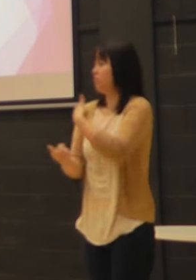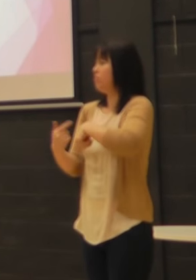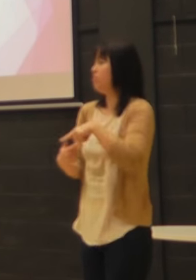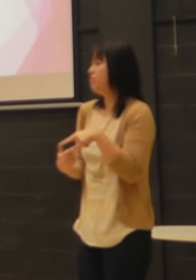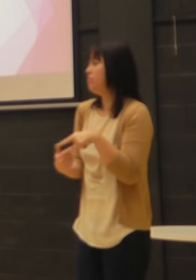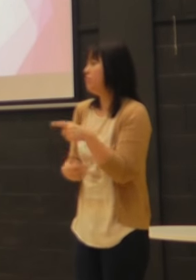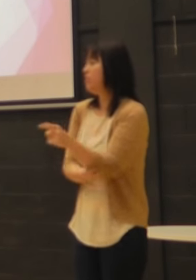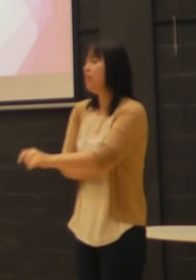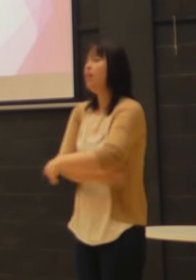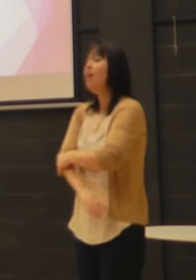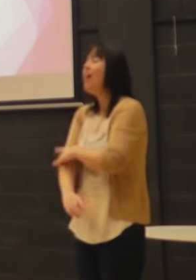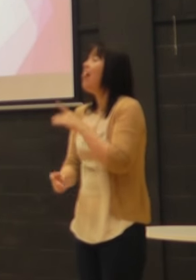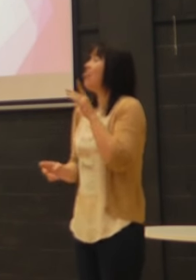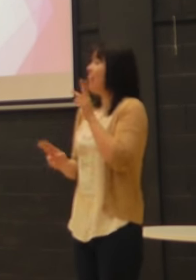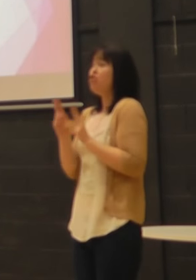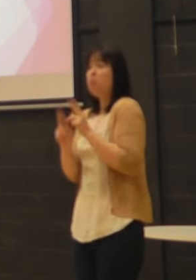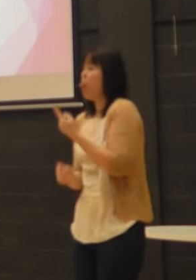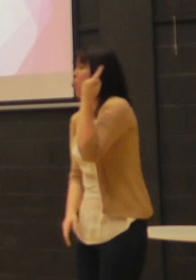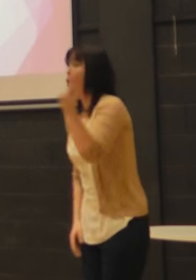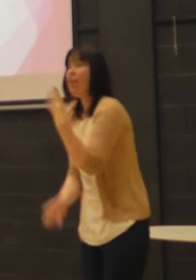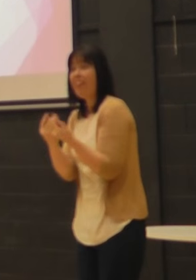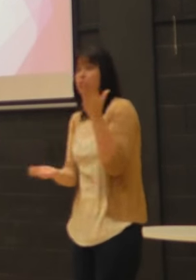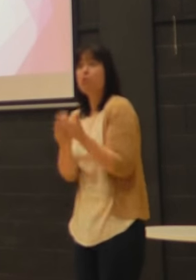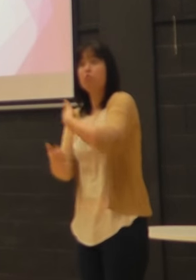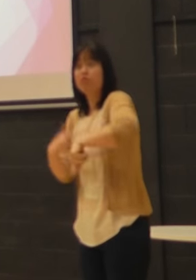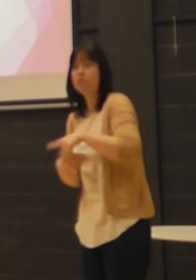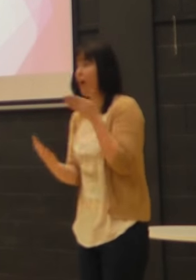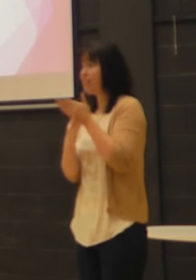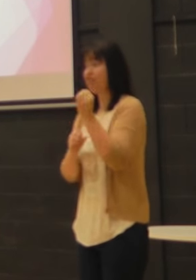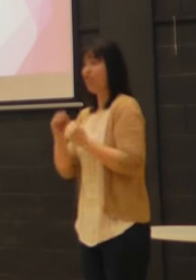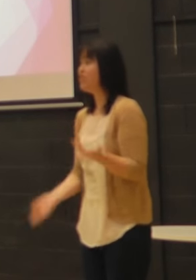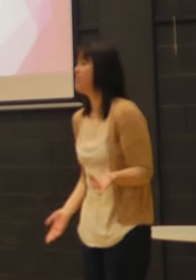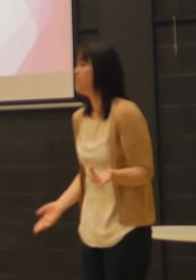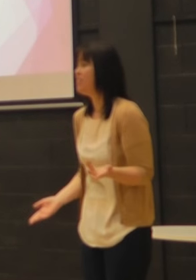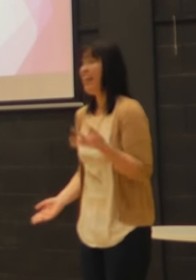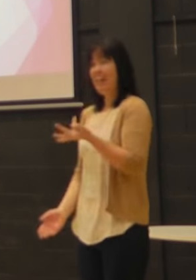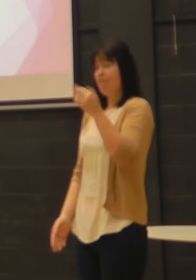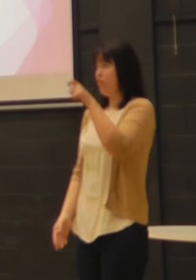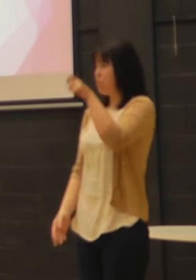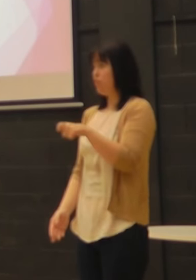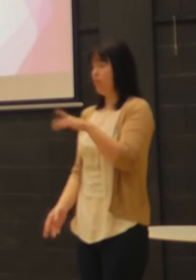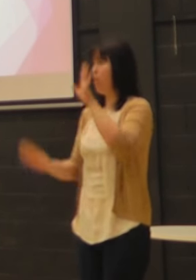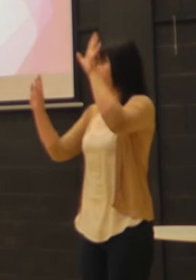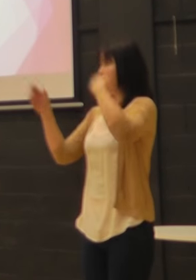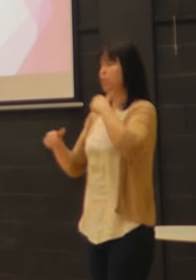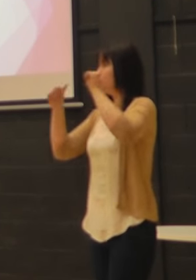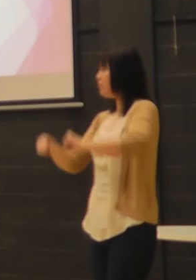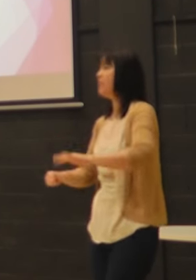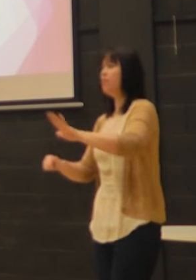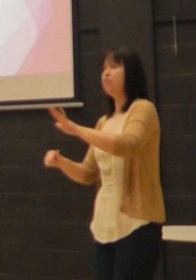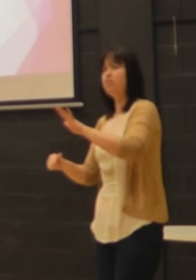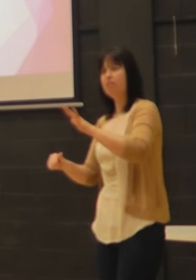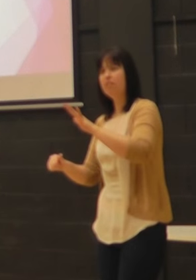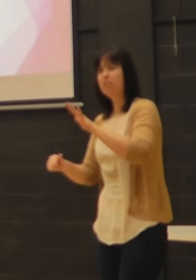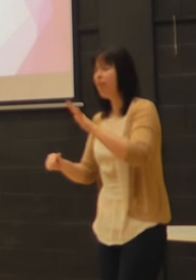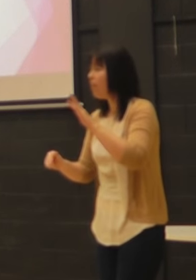which should exist on access to services. If somebody does not give consent, then it is